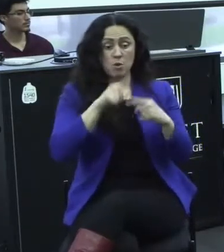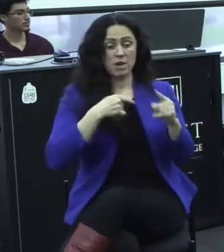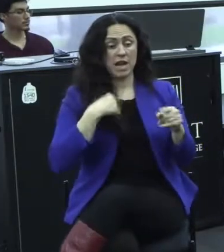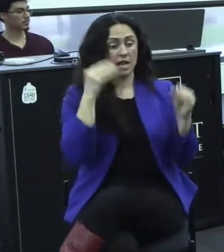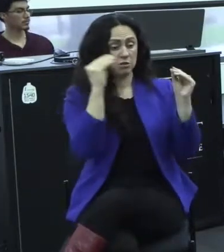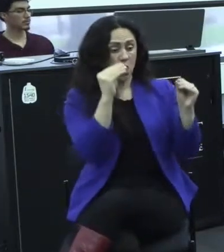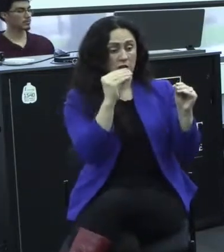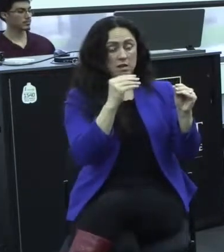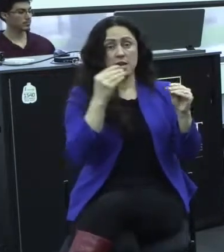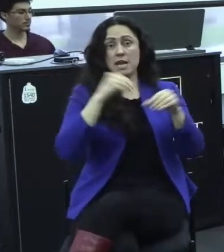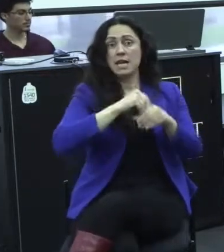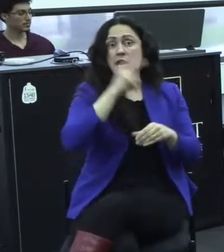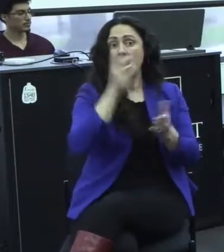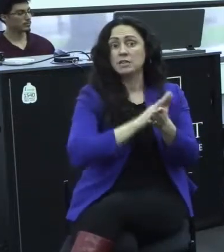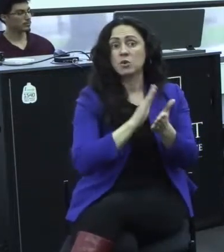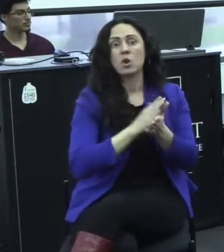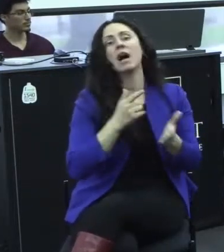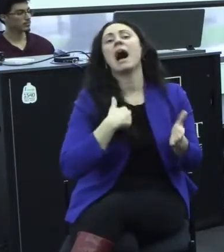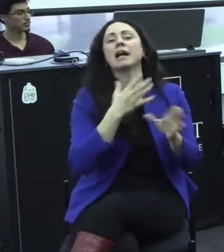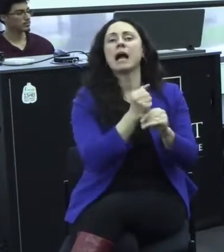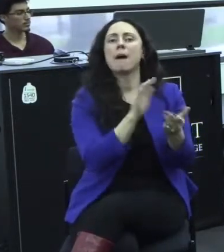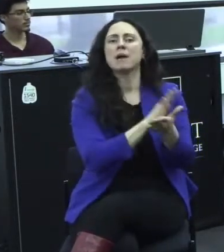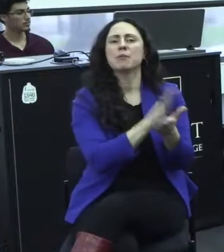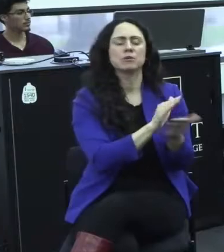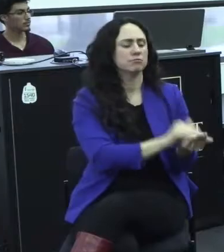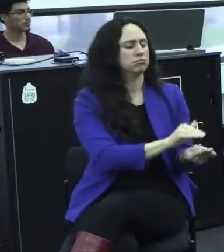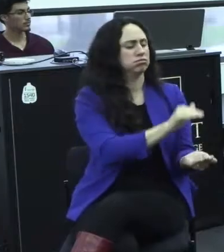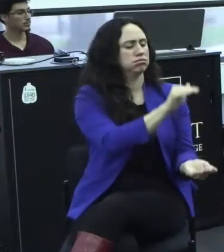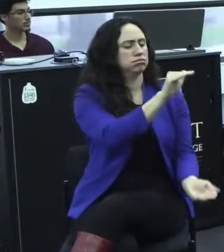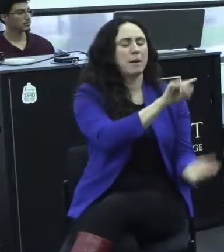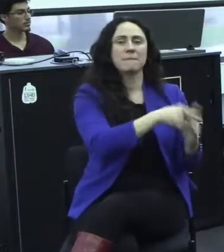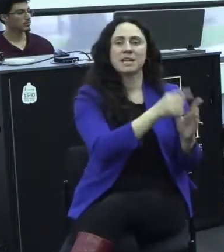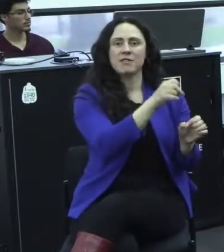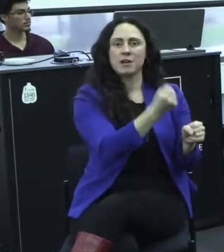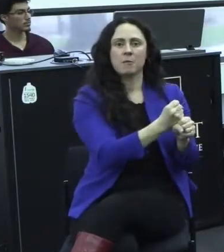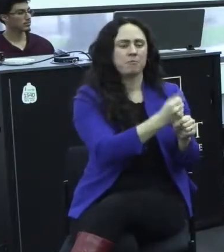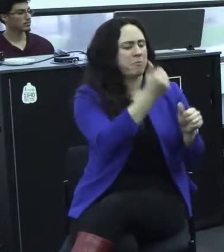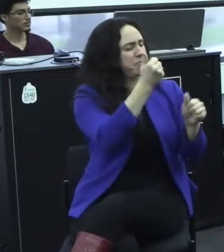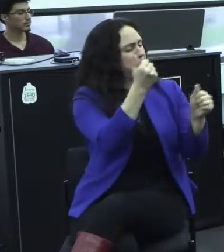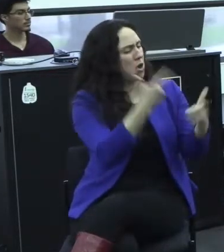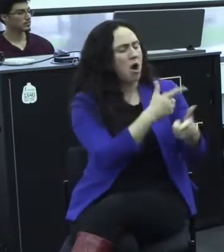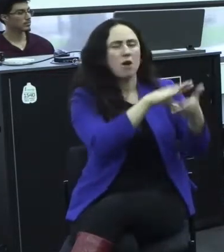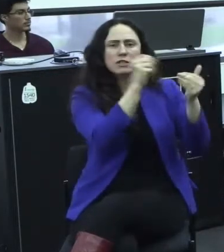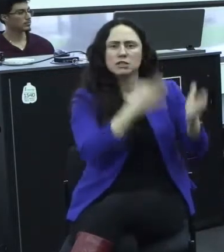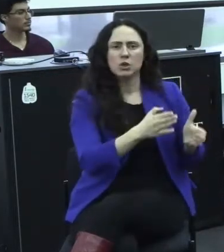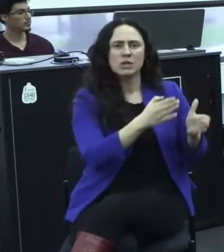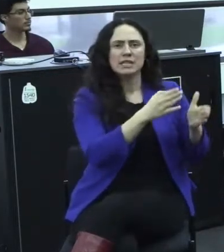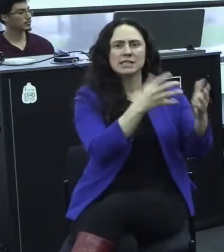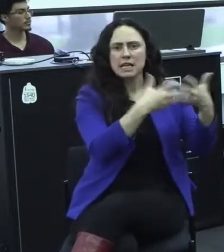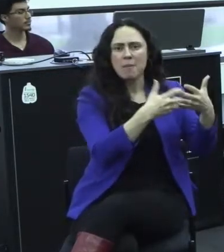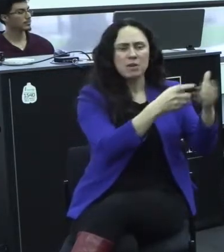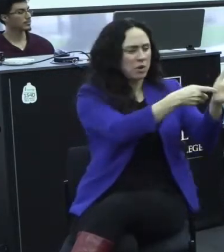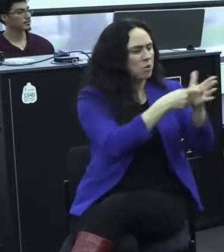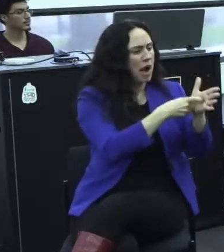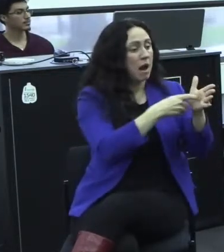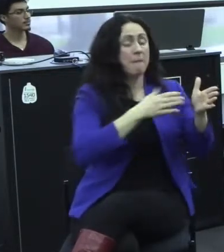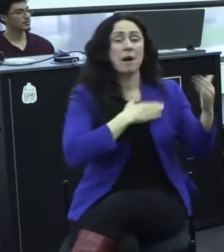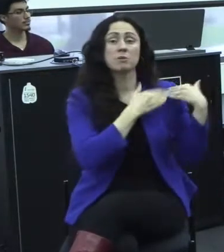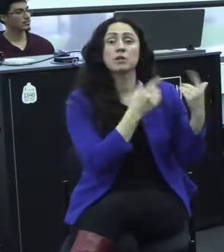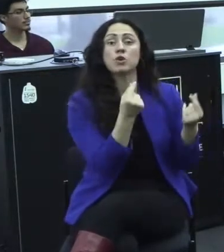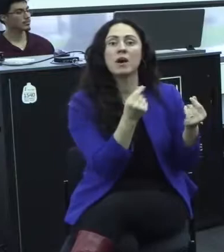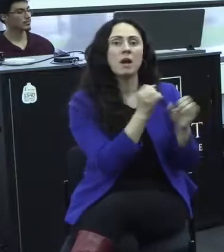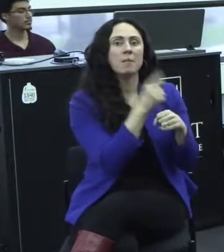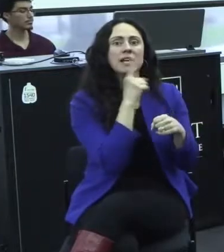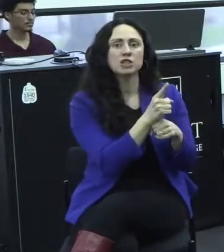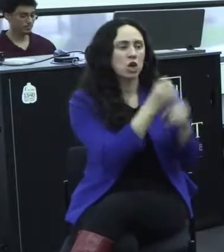teach in high school, I would get a stack of papers at the beginning of the year with every student's accommodation. And it was my responsibility to make sure